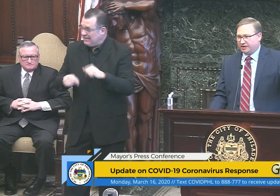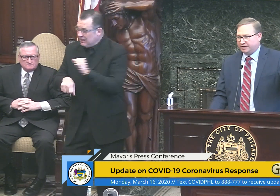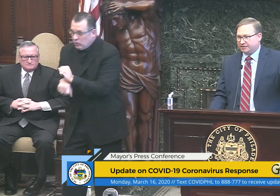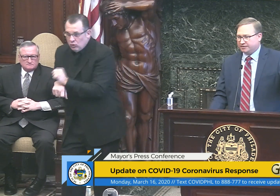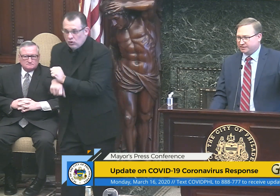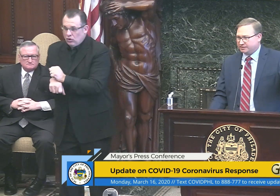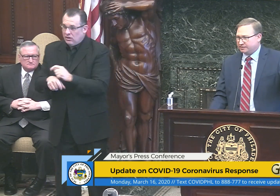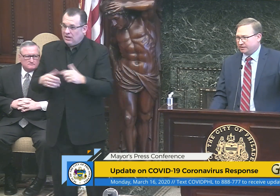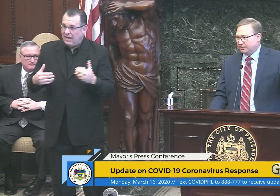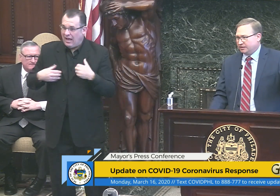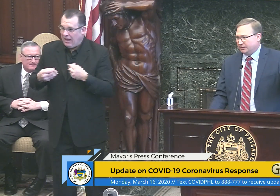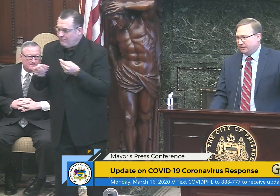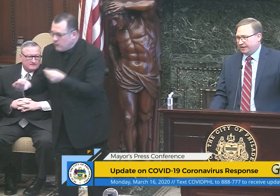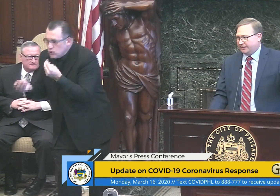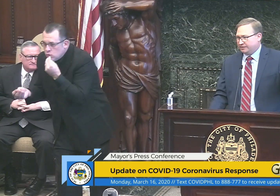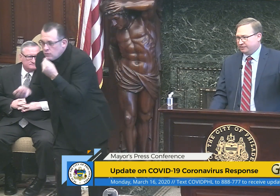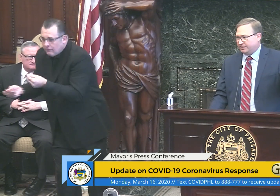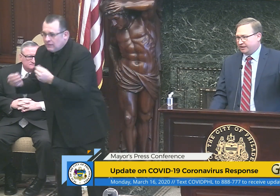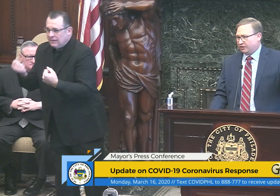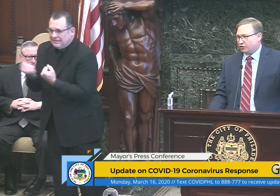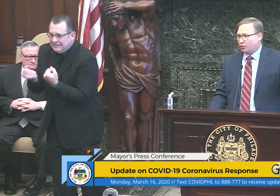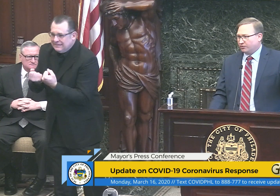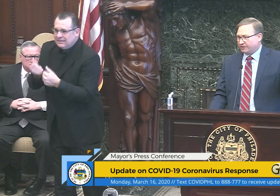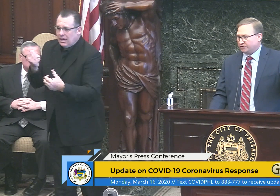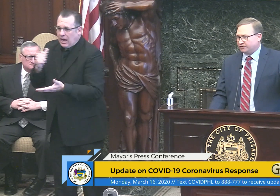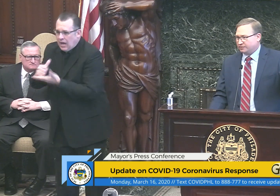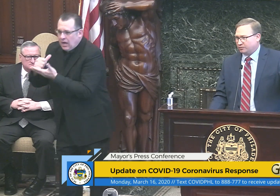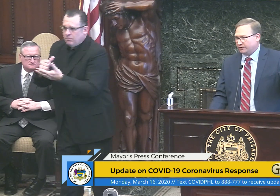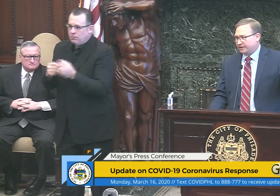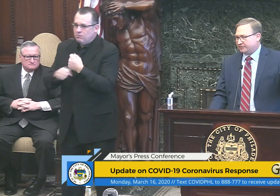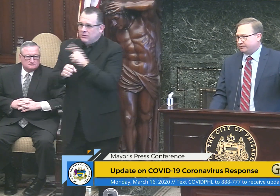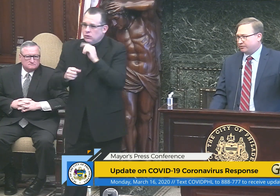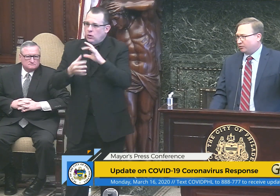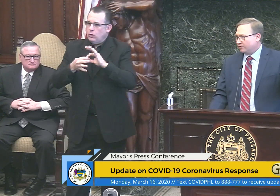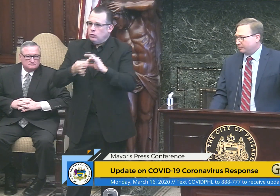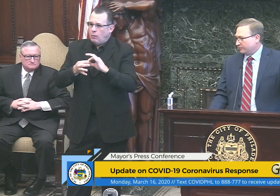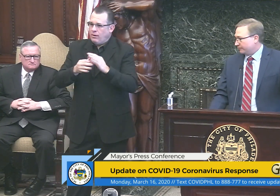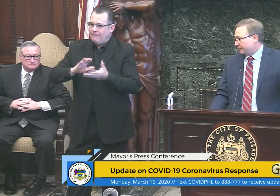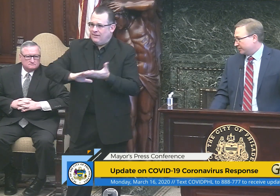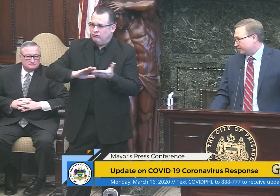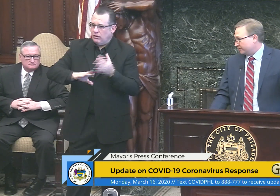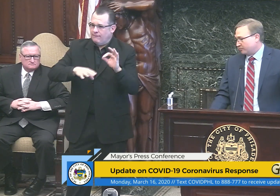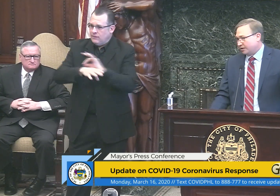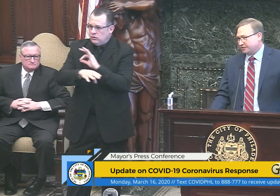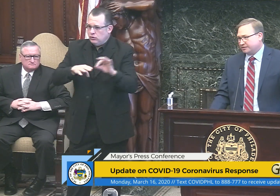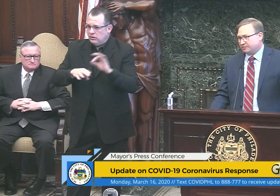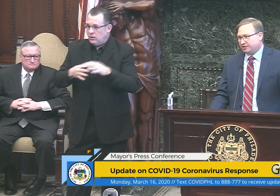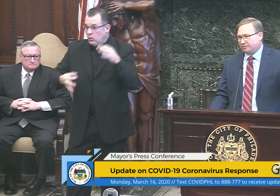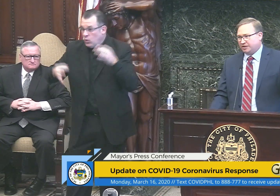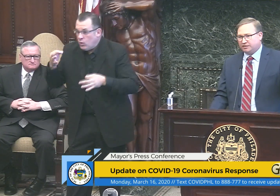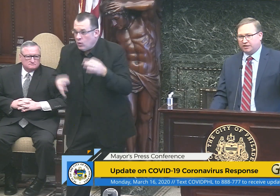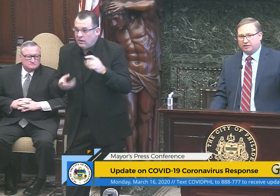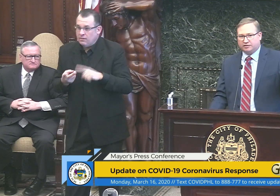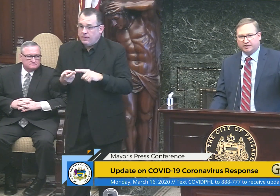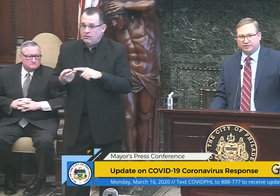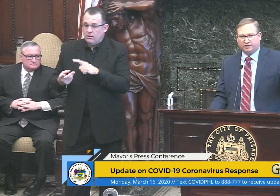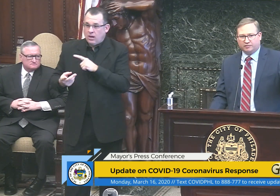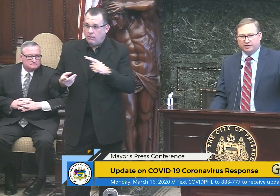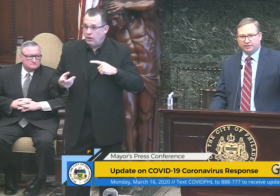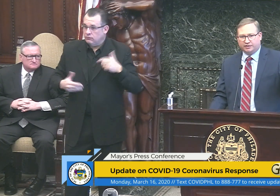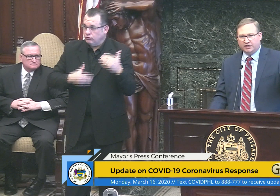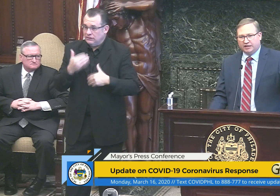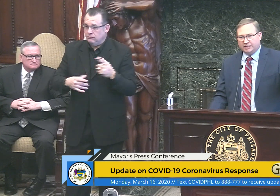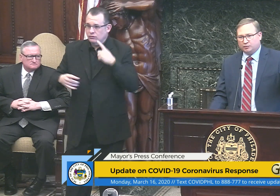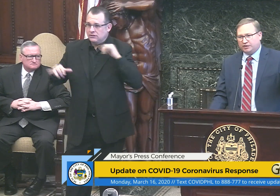and provided assistance, and that our core functions, whether that's through the court or through the legislative process, are being maintained to the best of